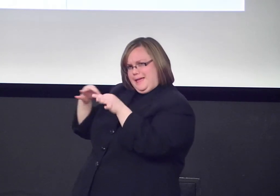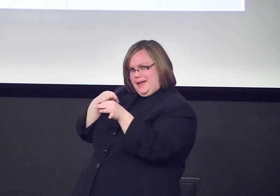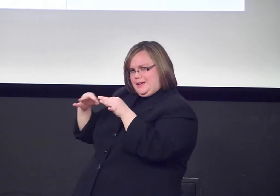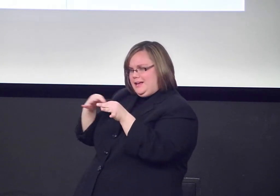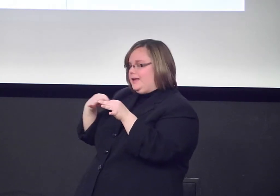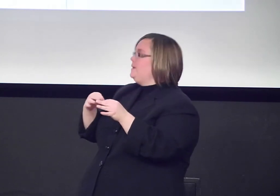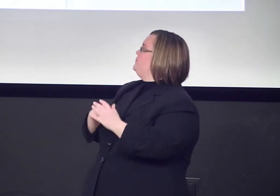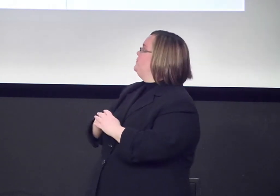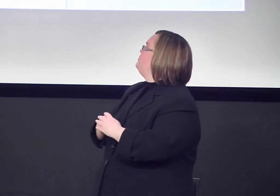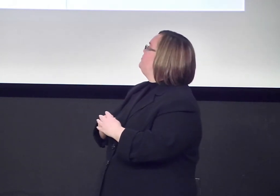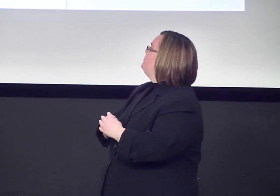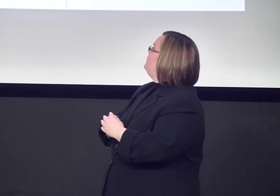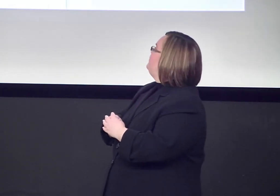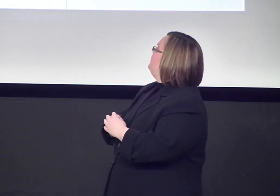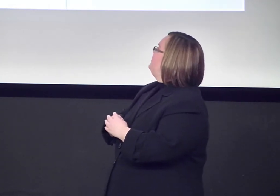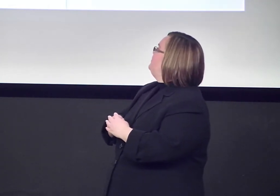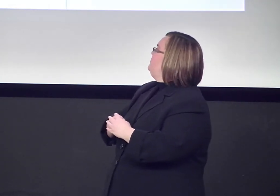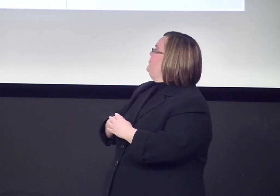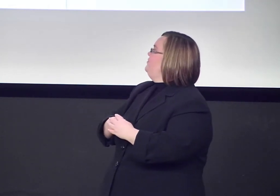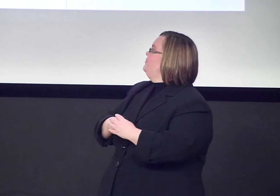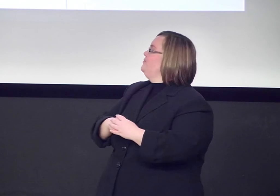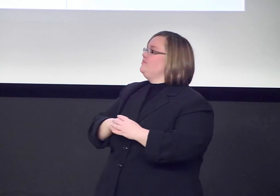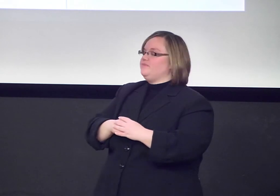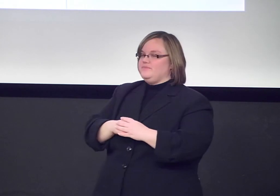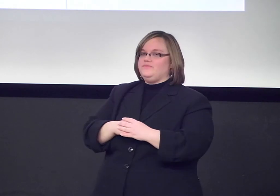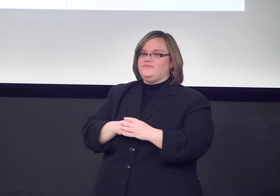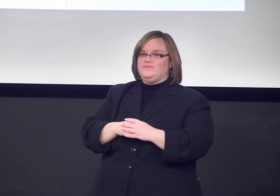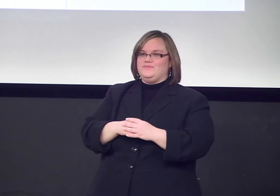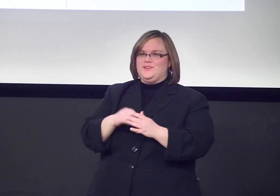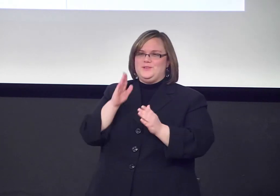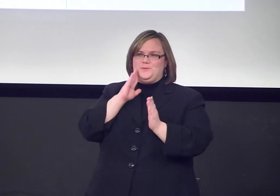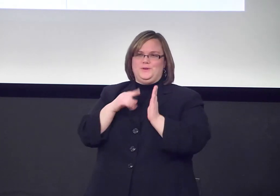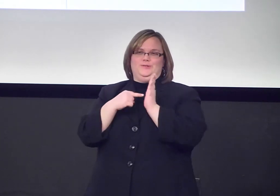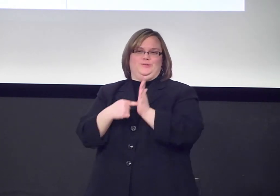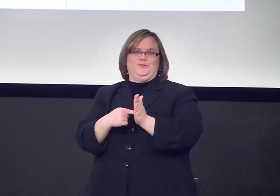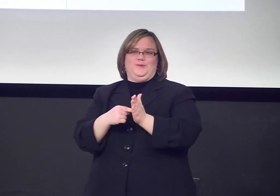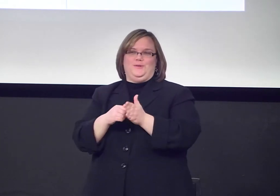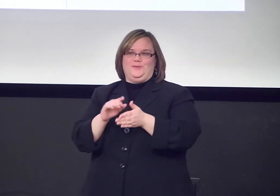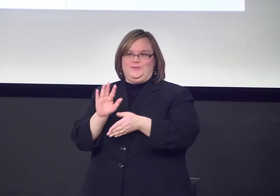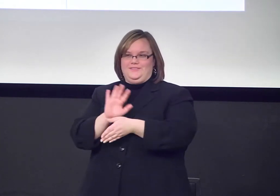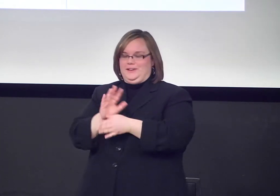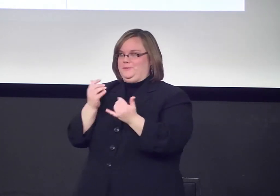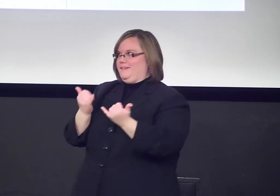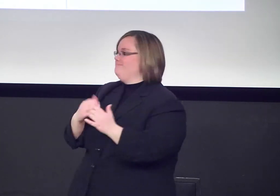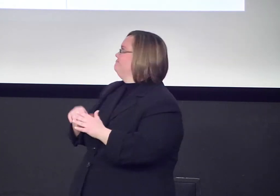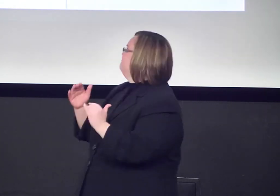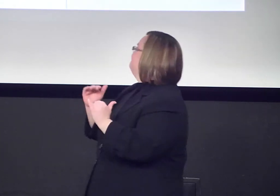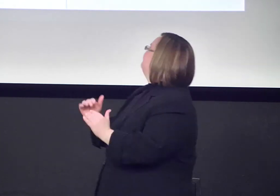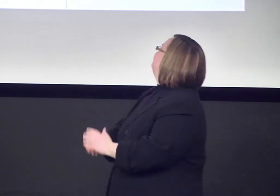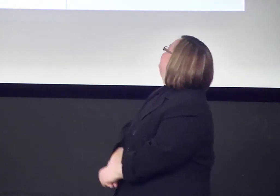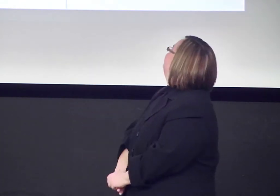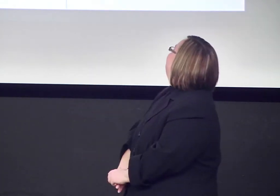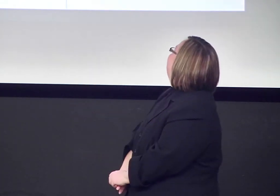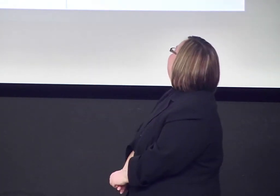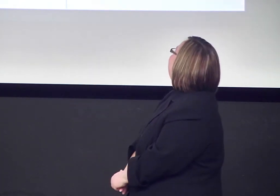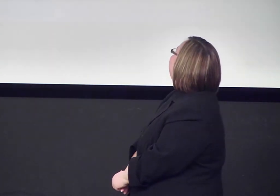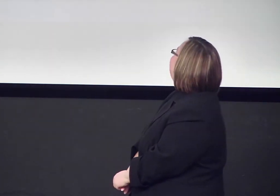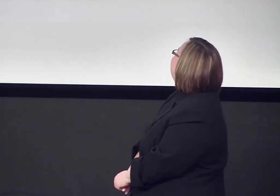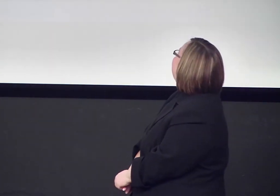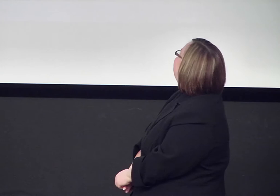the deaf client that the video was frozen and also inform the hearing caller that the video was frozen. And I'll show you a clip